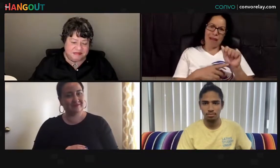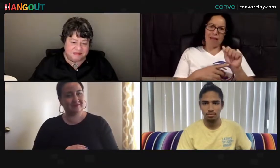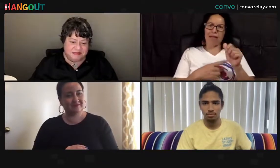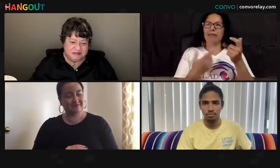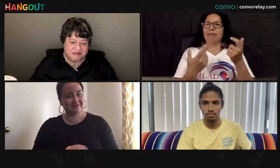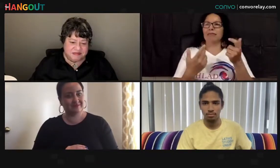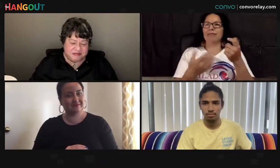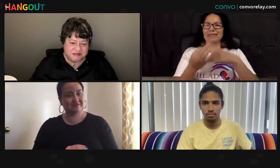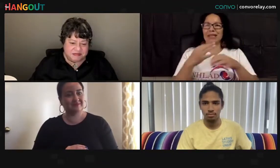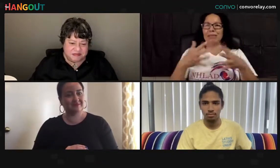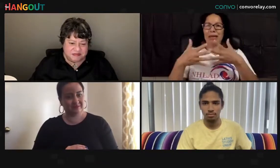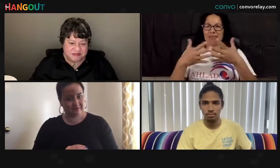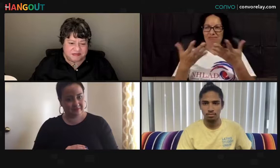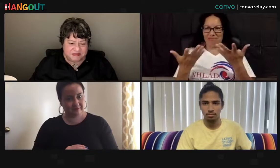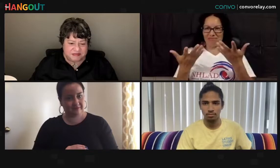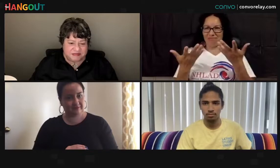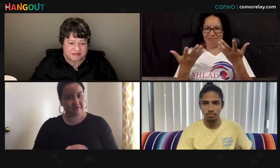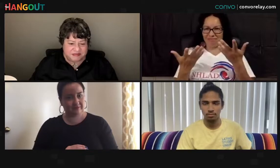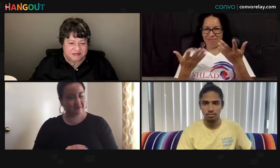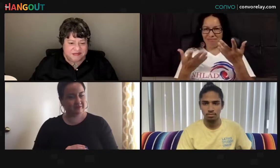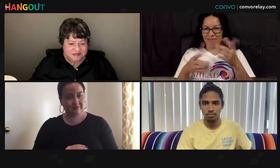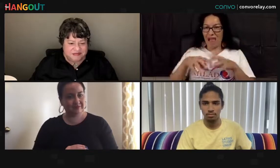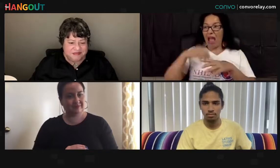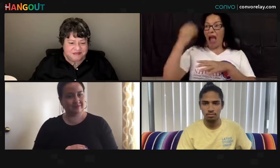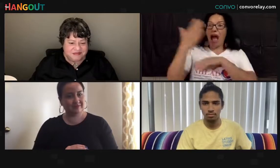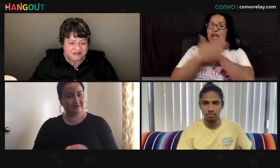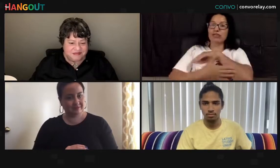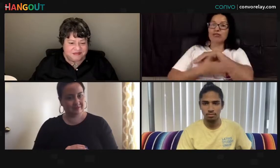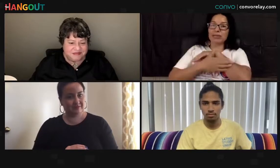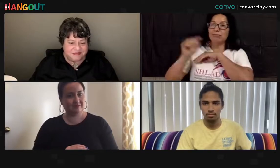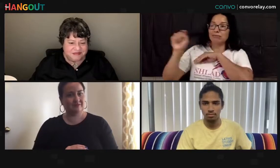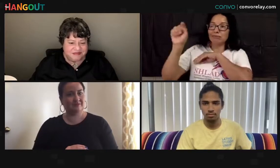to. USA is